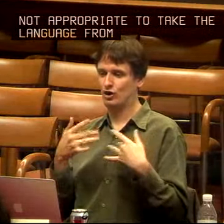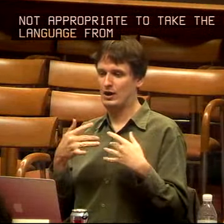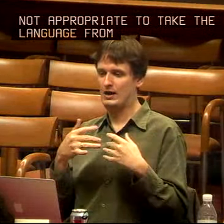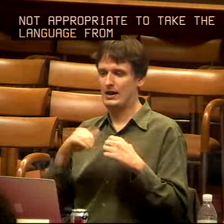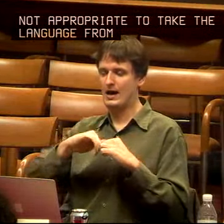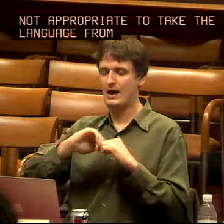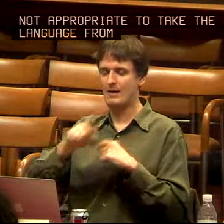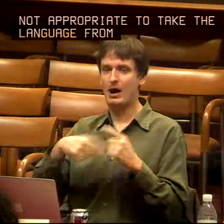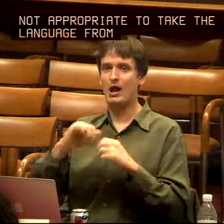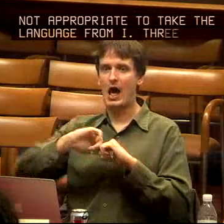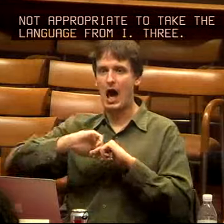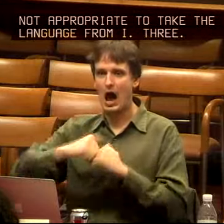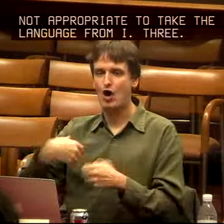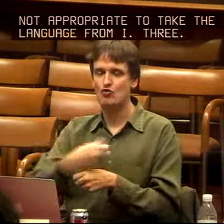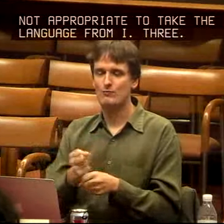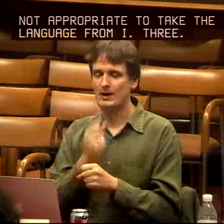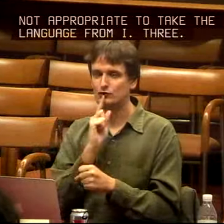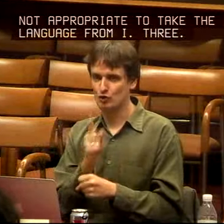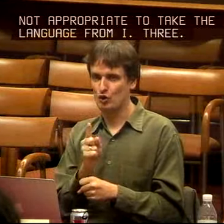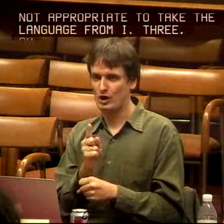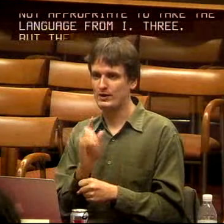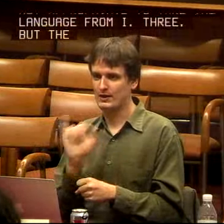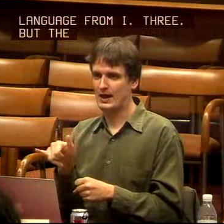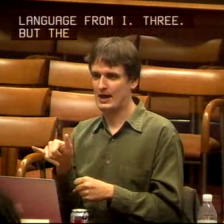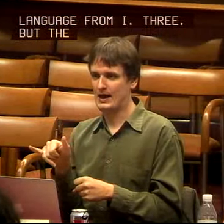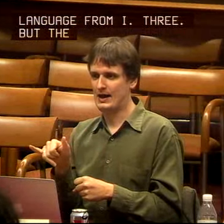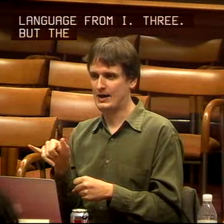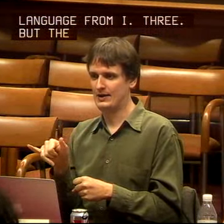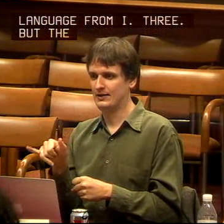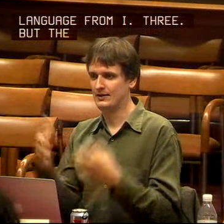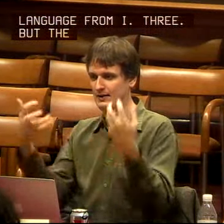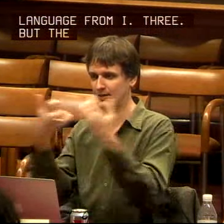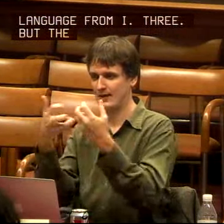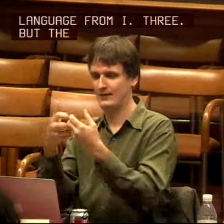But the opposing perspective is how to make sure